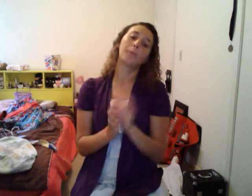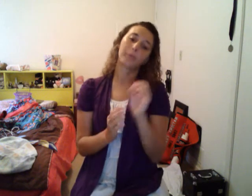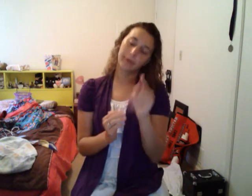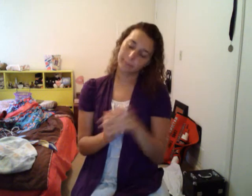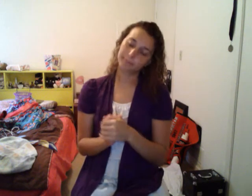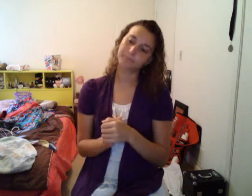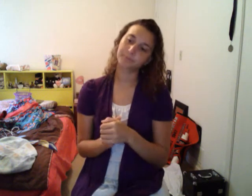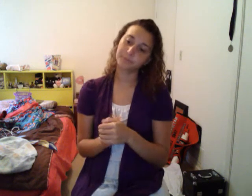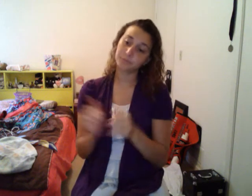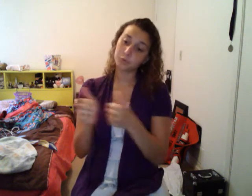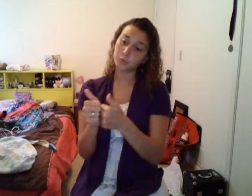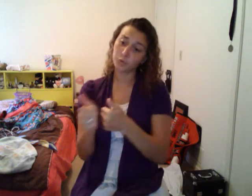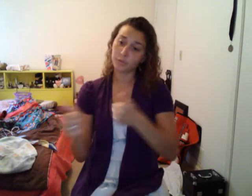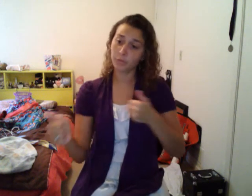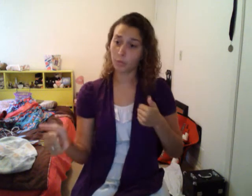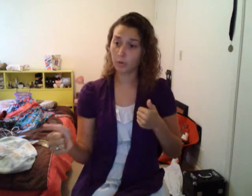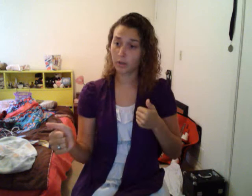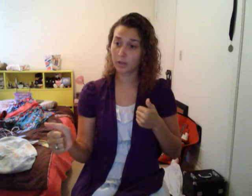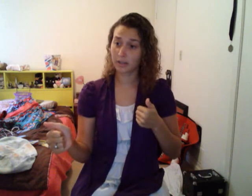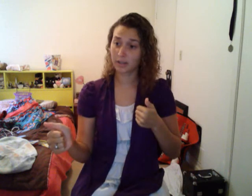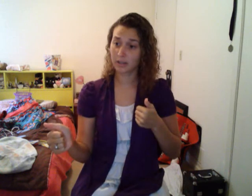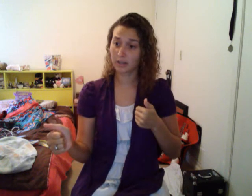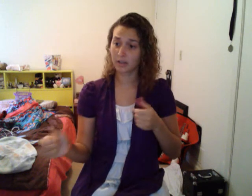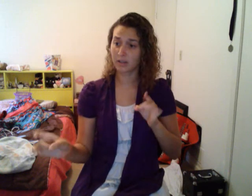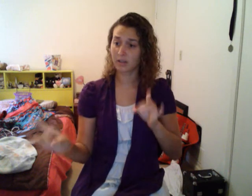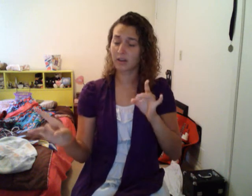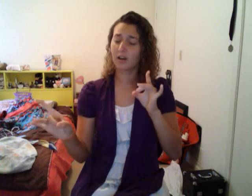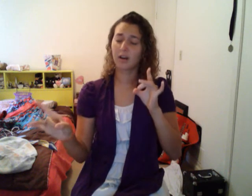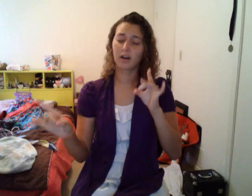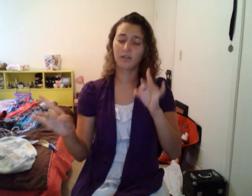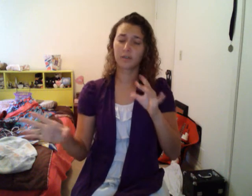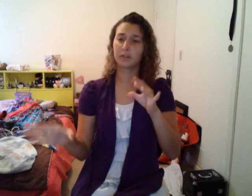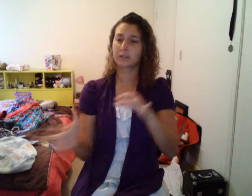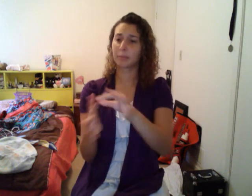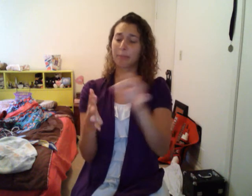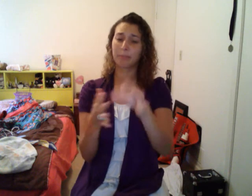the horrors of genocide, you would crash into the 5 and kill them?